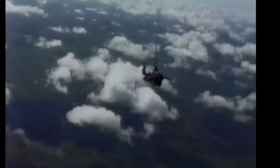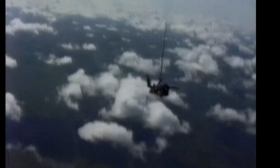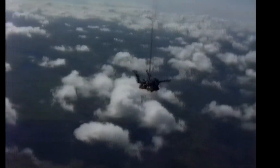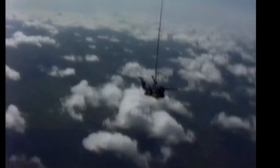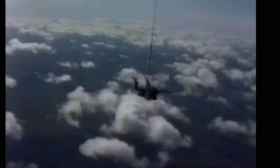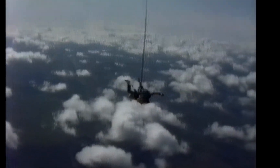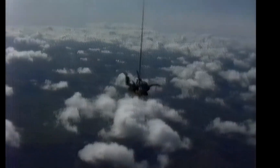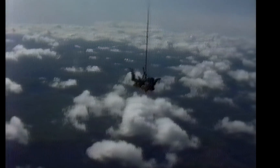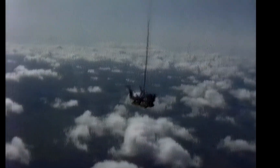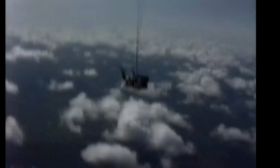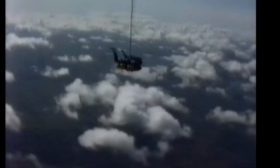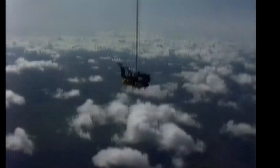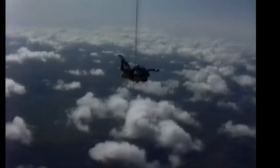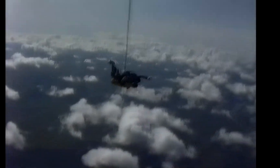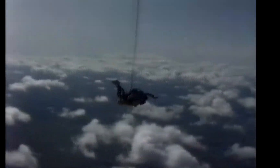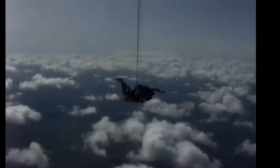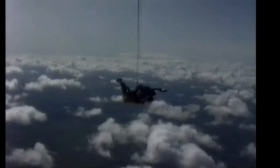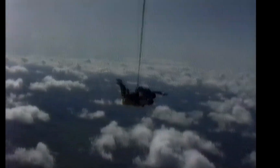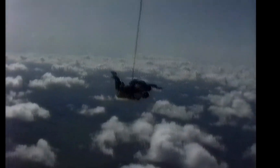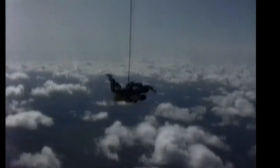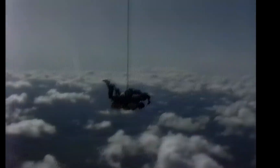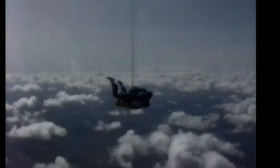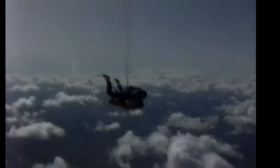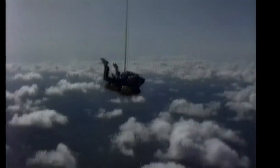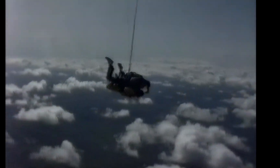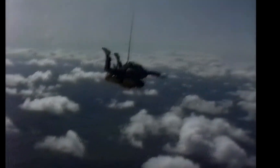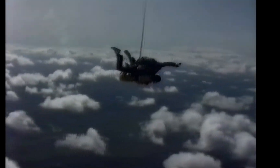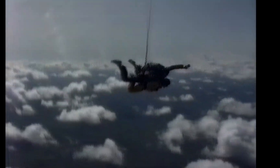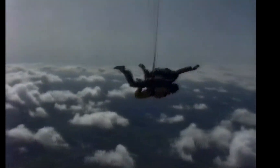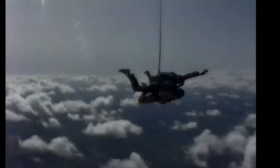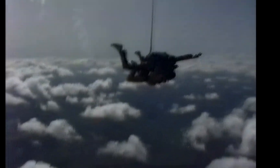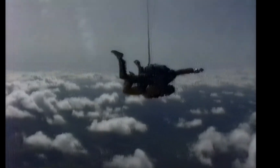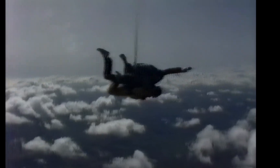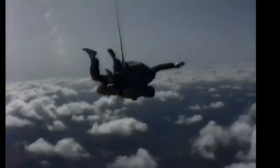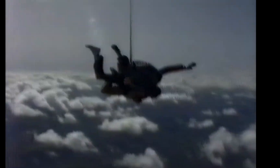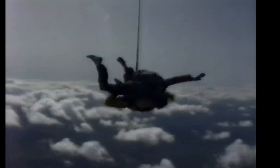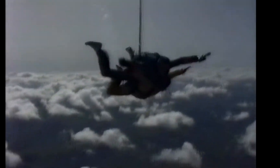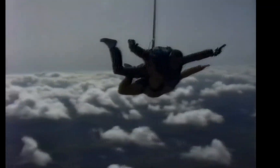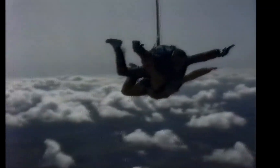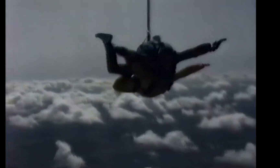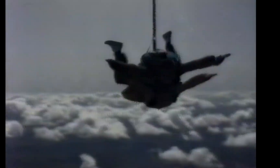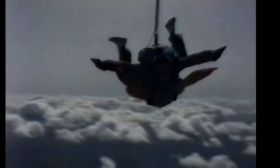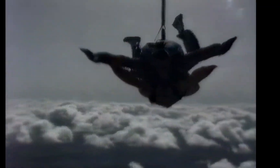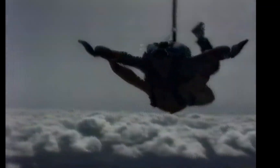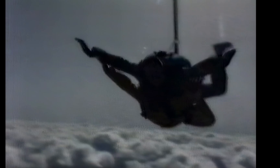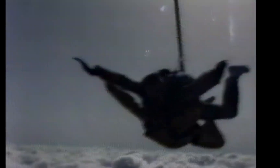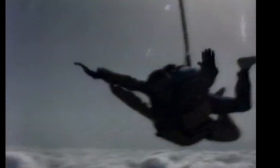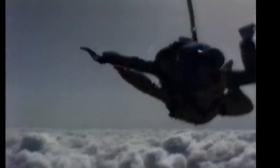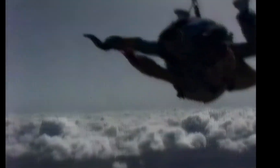There's gonna have to be some danger. Take a parachute and jump. You're gonna have to take